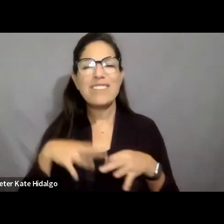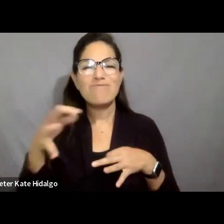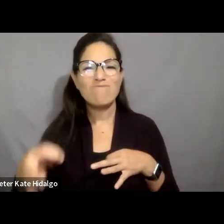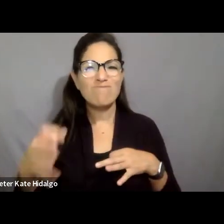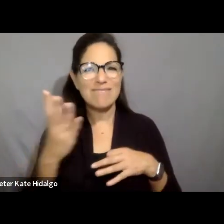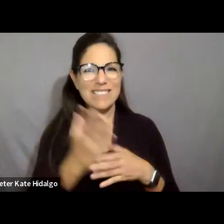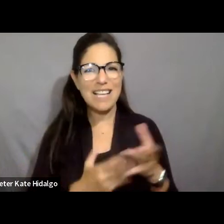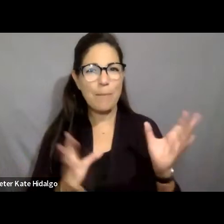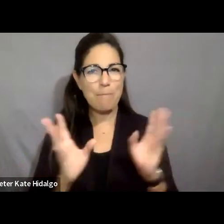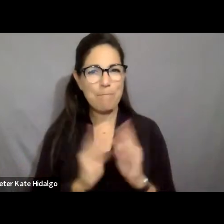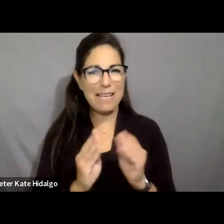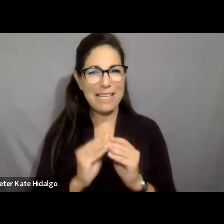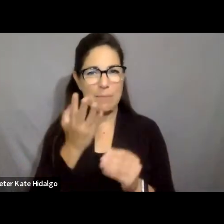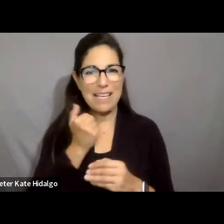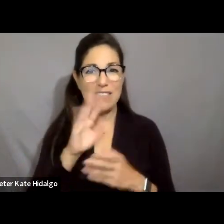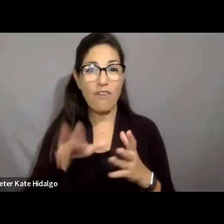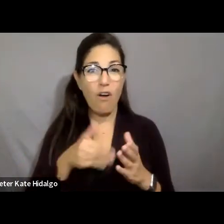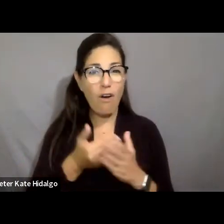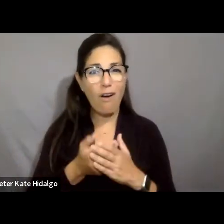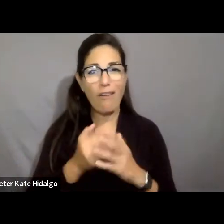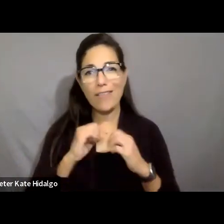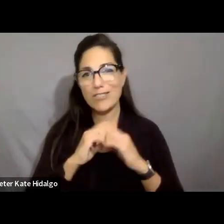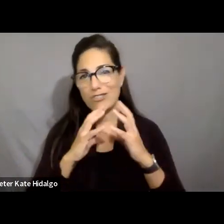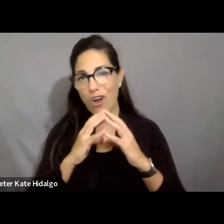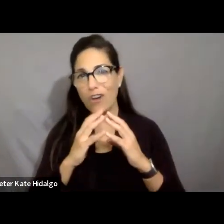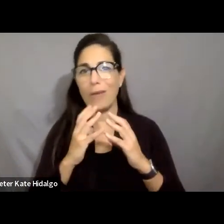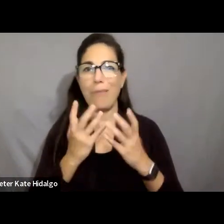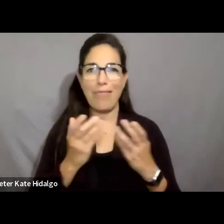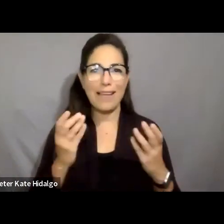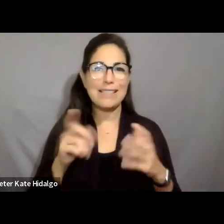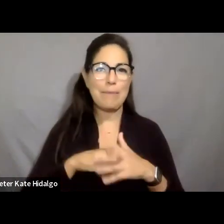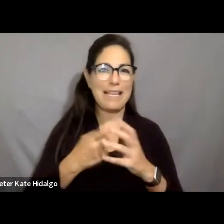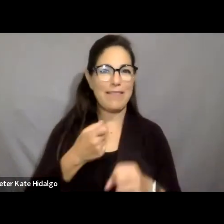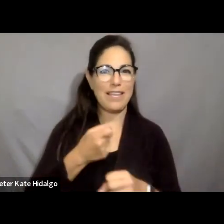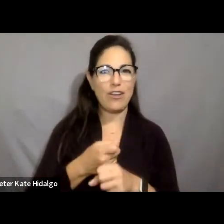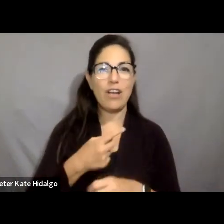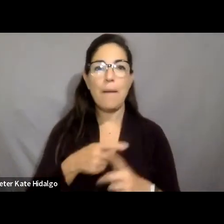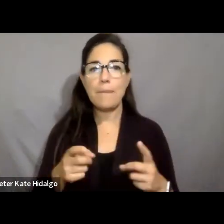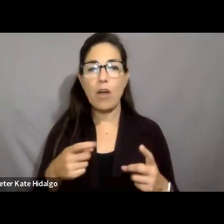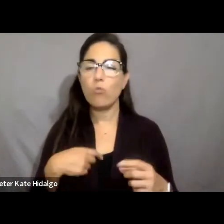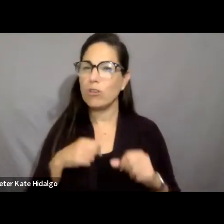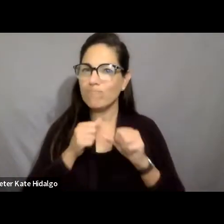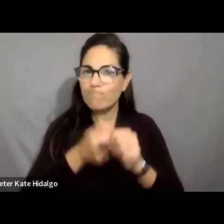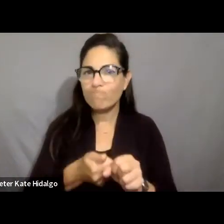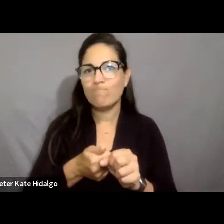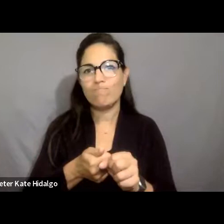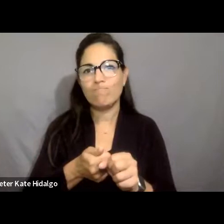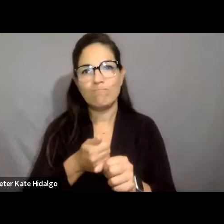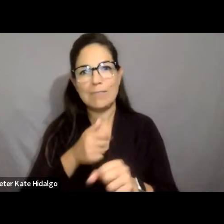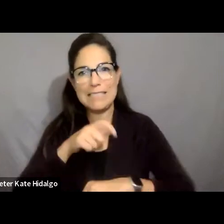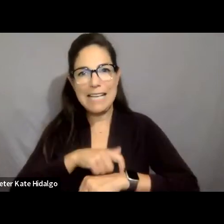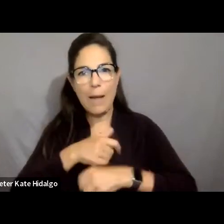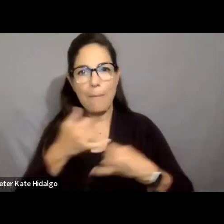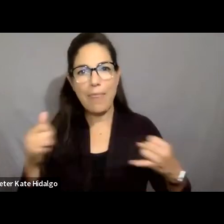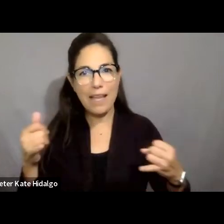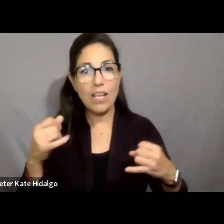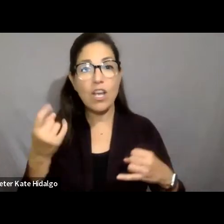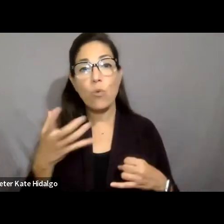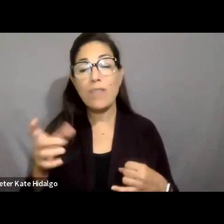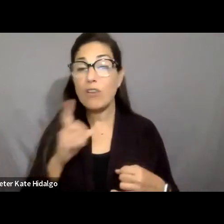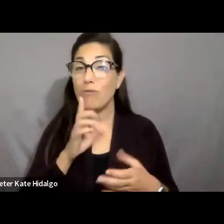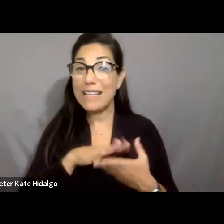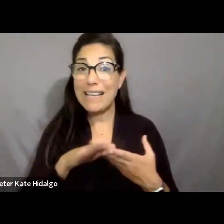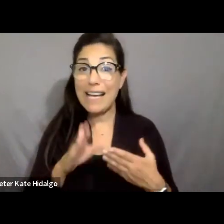because all the startup stuff for the beginning of the year, but we're on track. We have one thing that's really nice